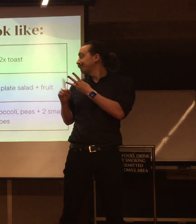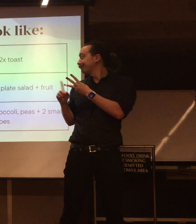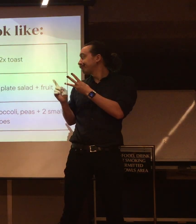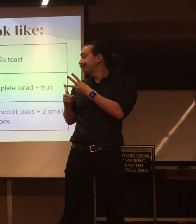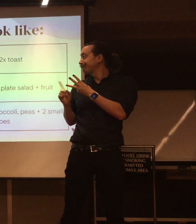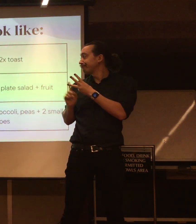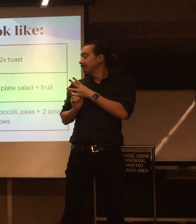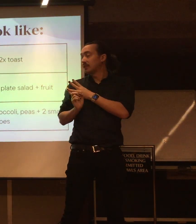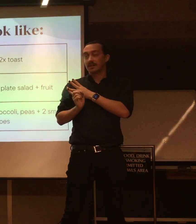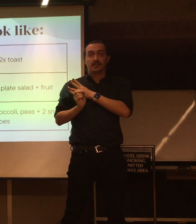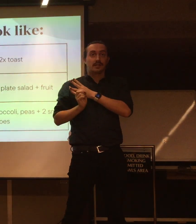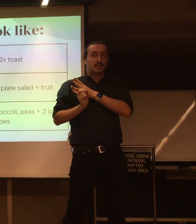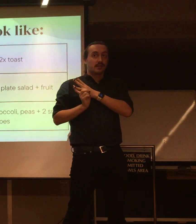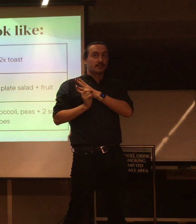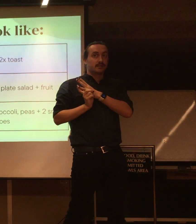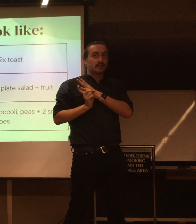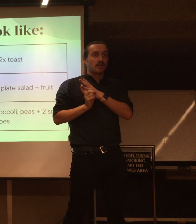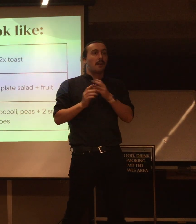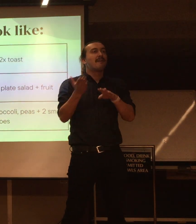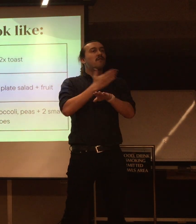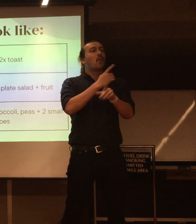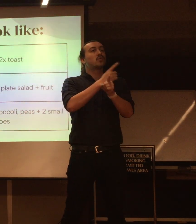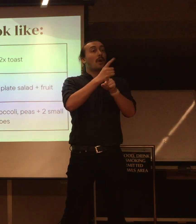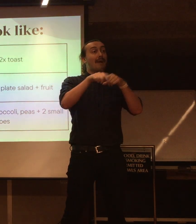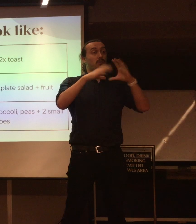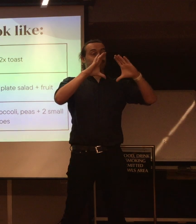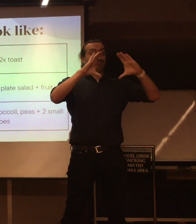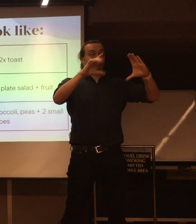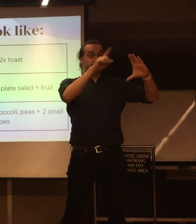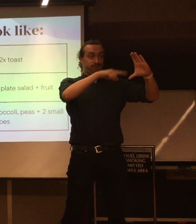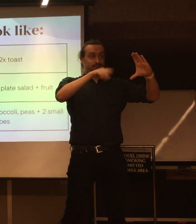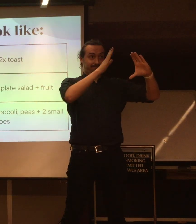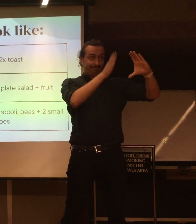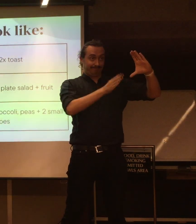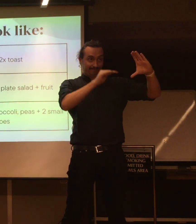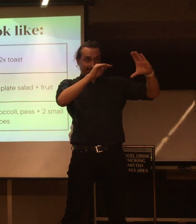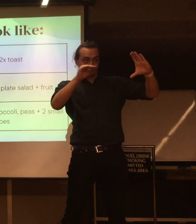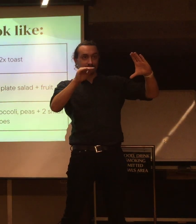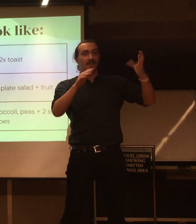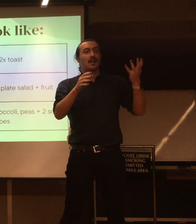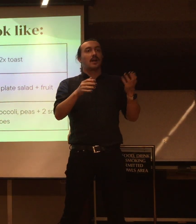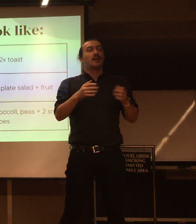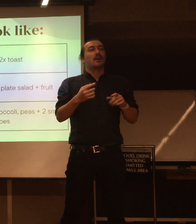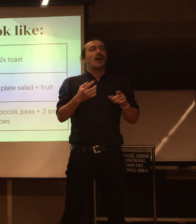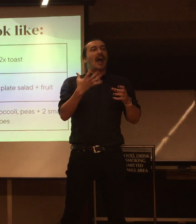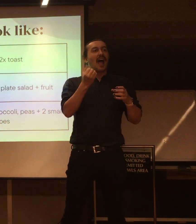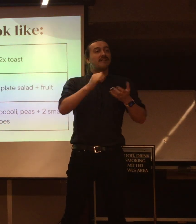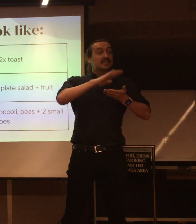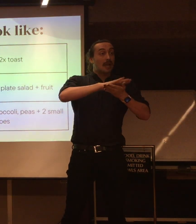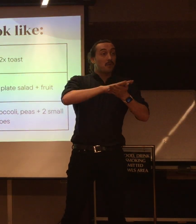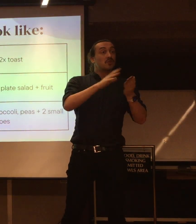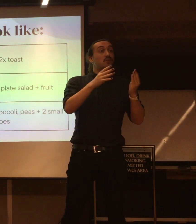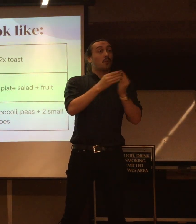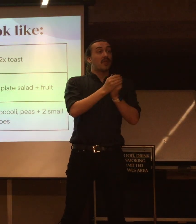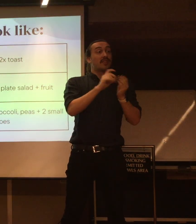And with the healthy plate model that we talked about earlier, you have your sandwich, which has your carbs and your